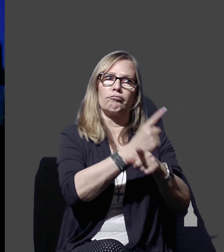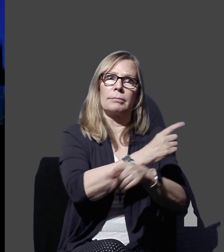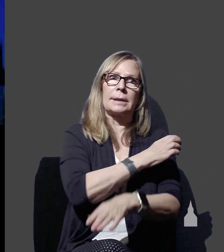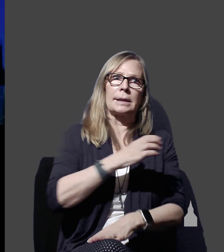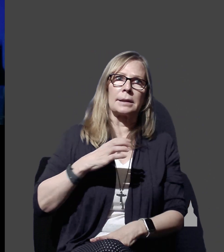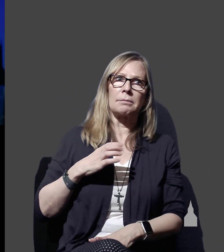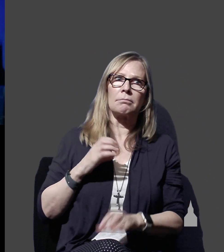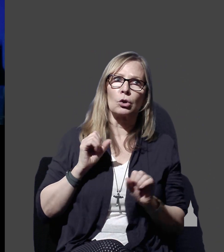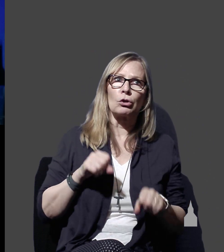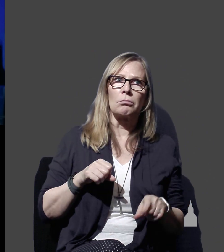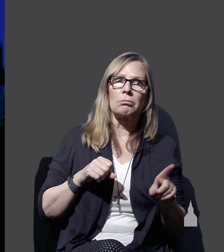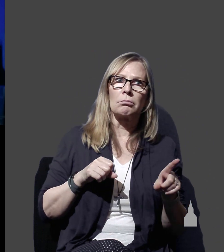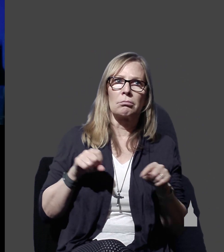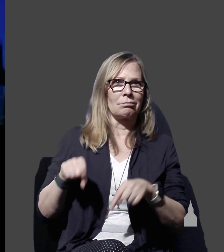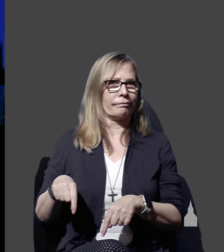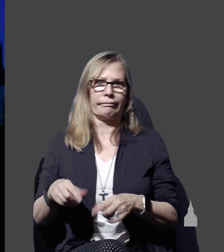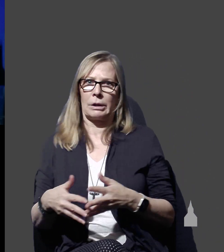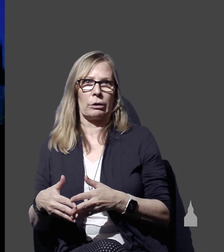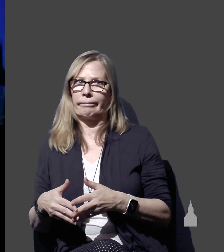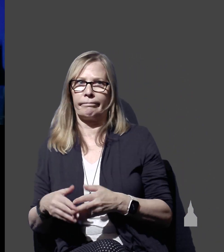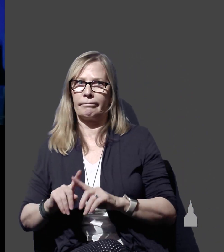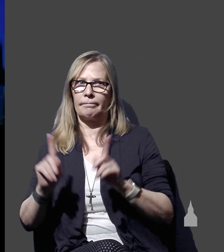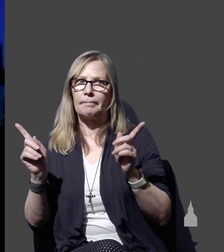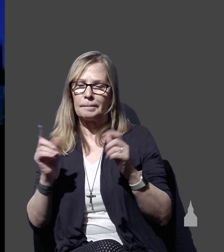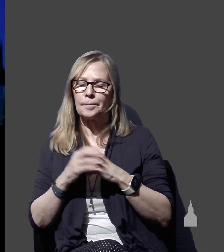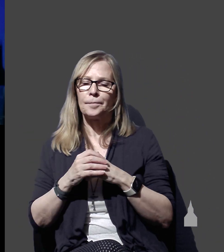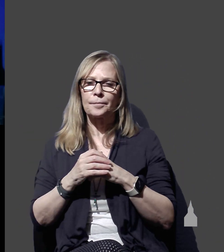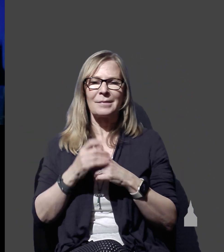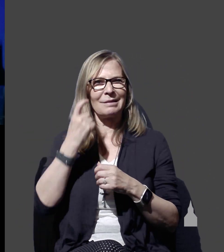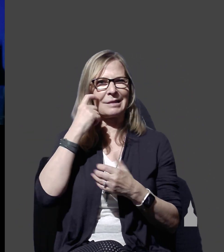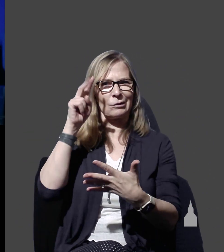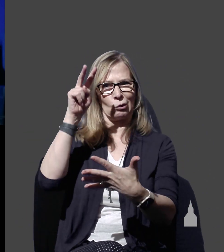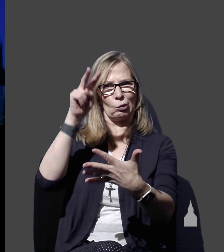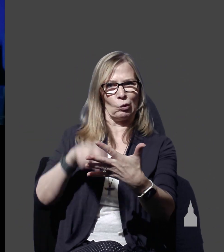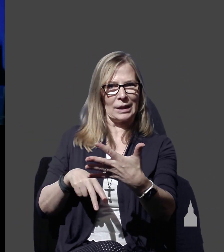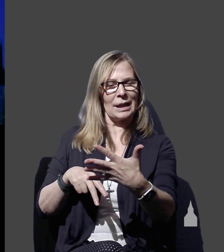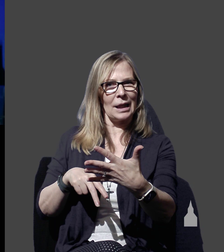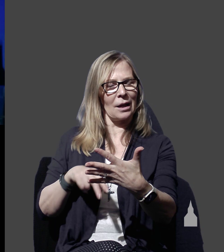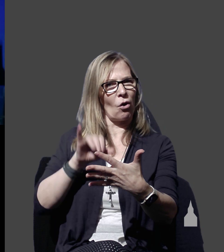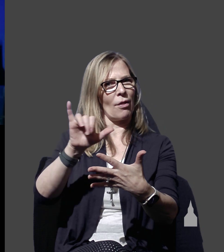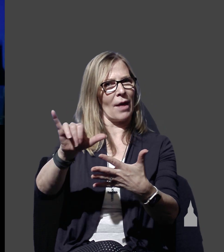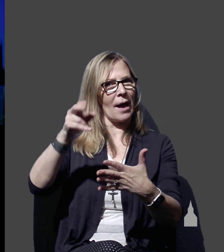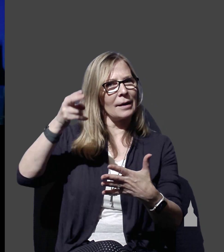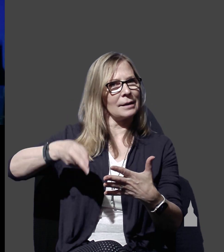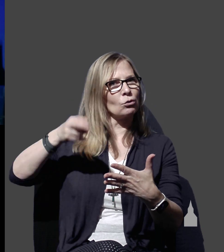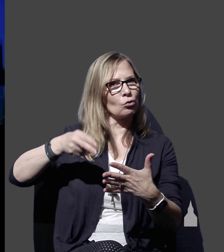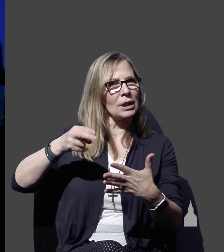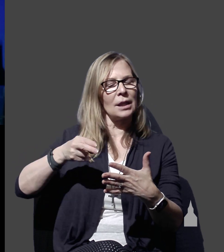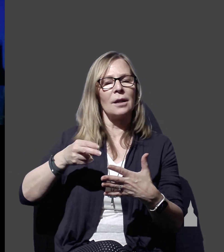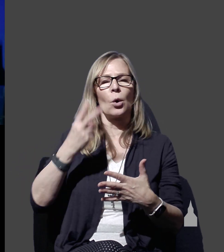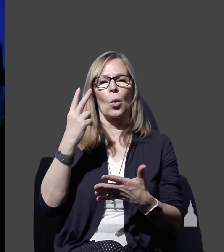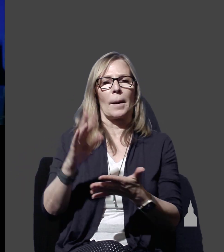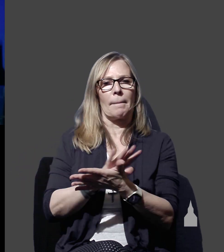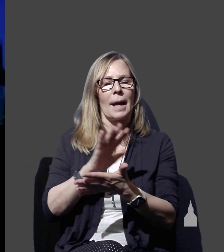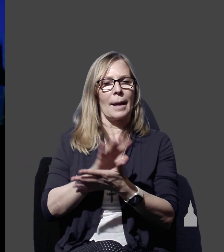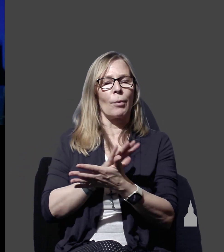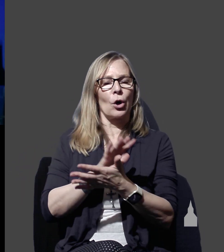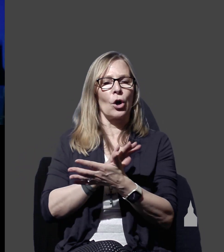I did some reading this week on the role and the nature of a slave in the Roman economy, and I came across a paper by